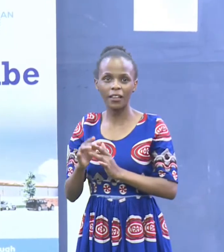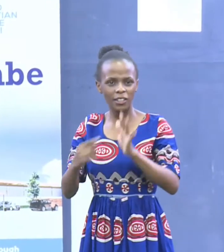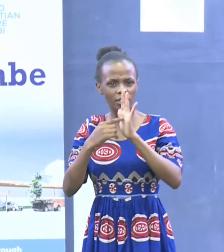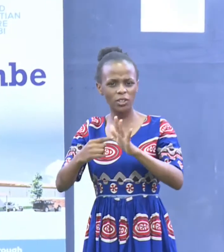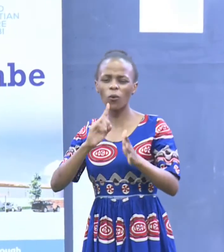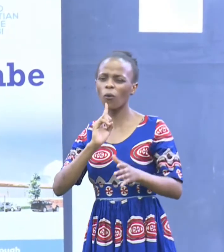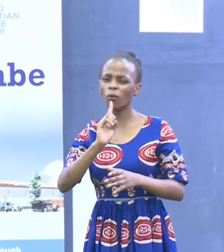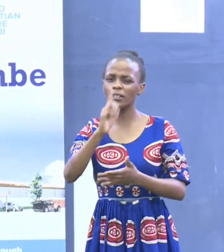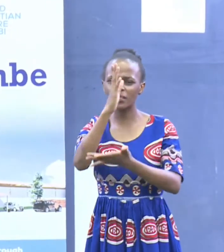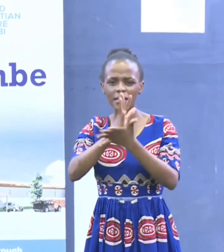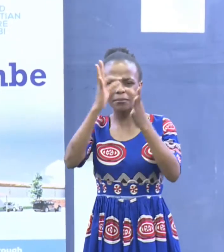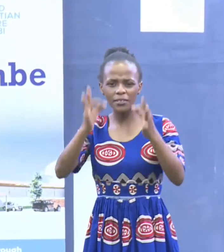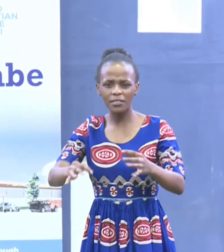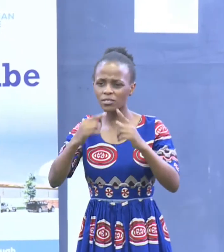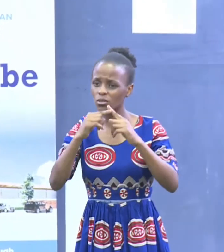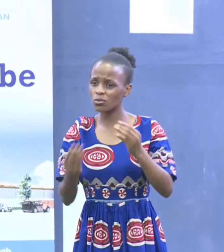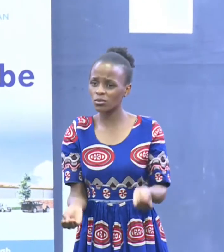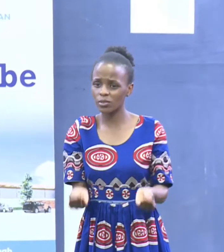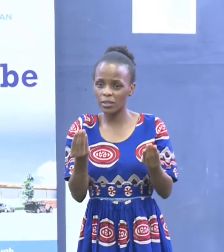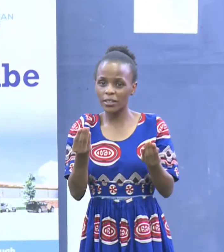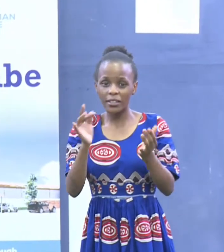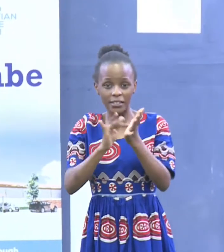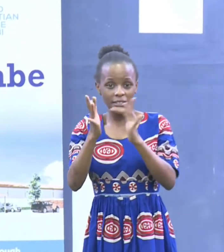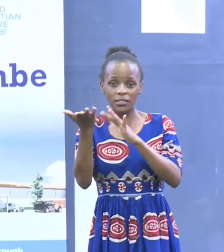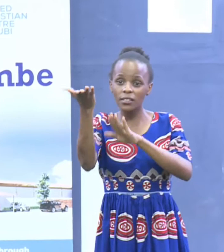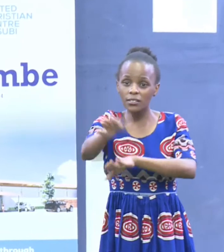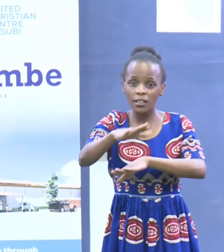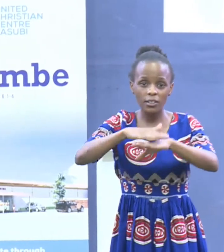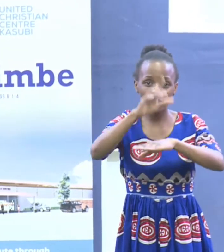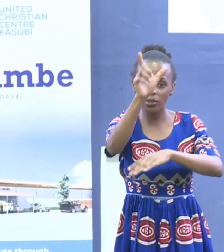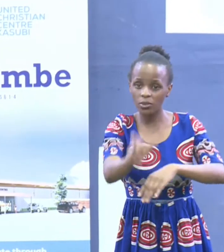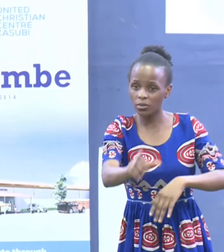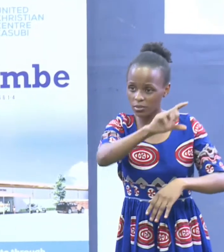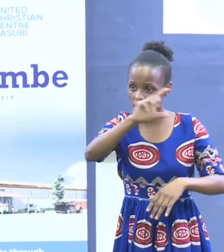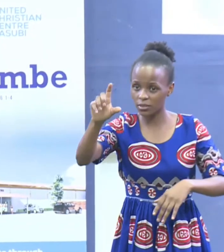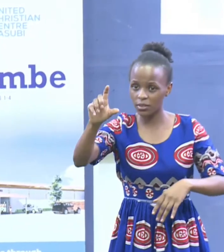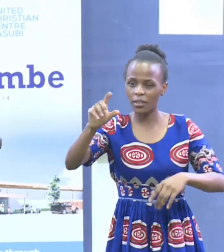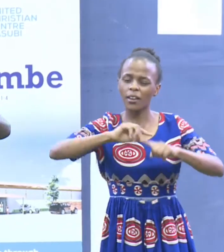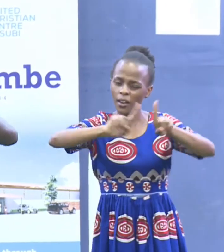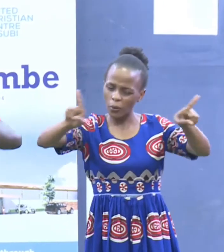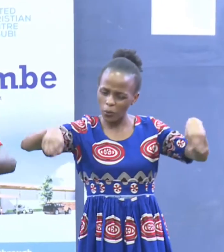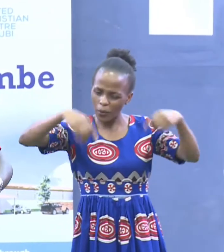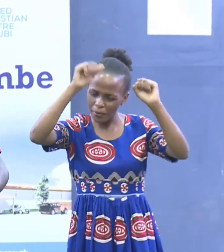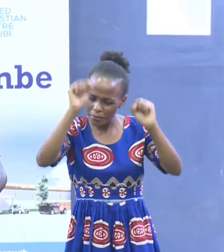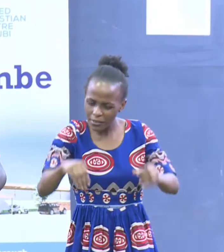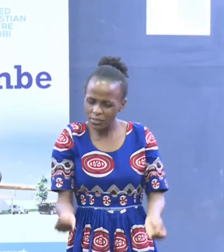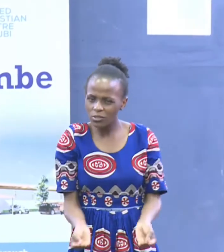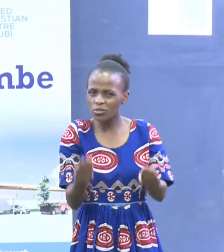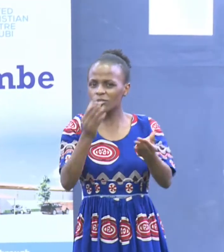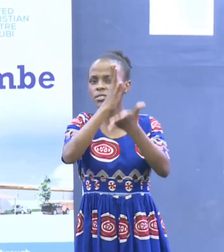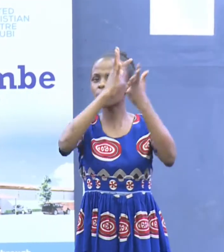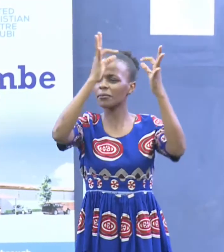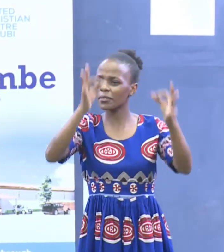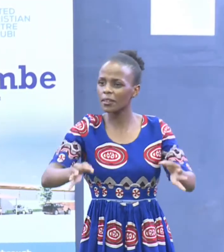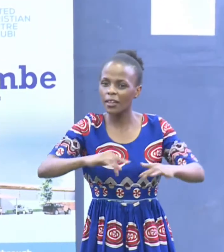there are things he tells us to do. Jesus died on the cross. There is something